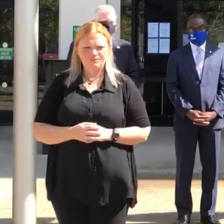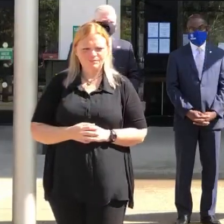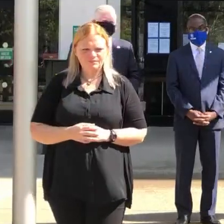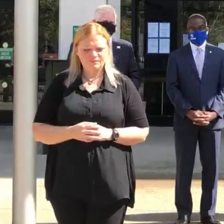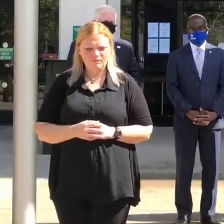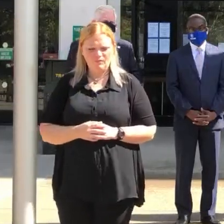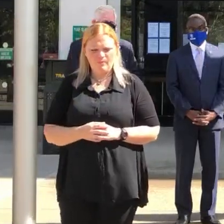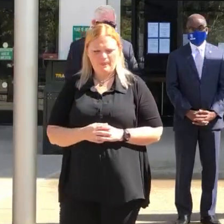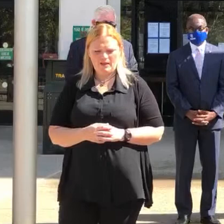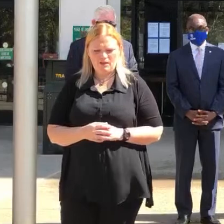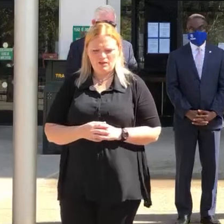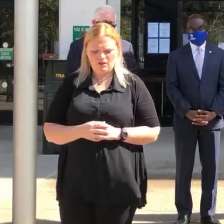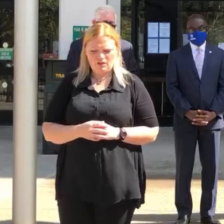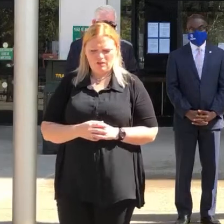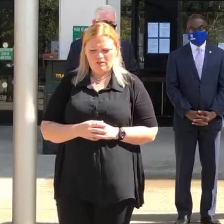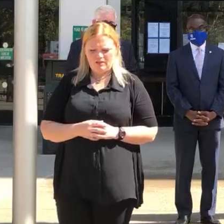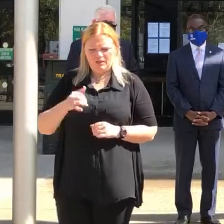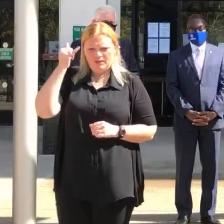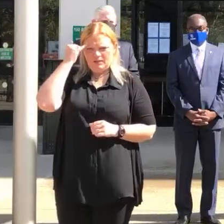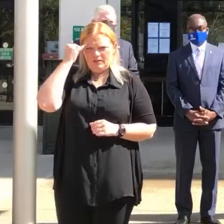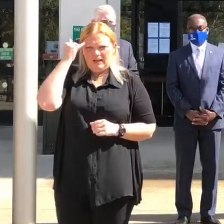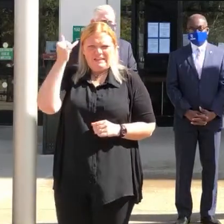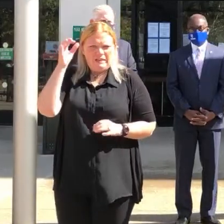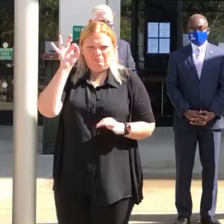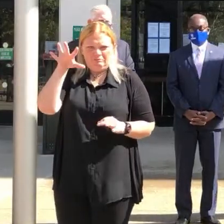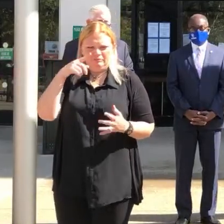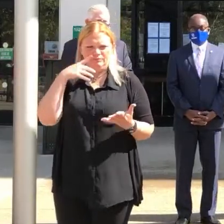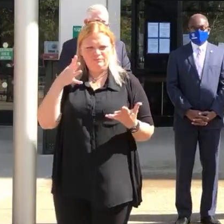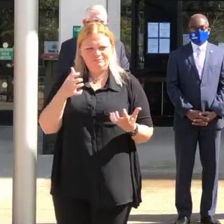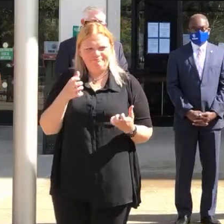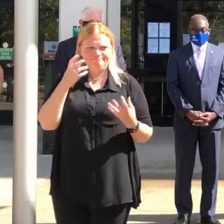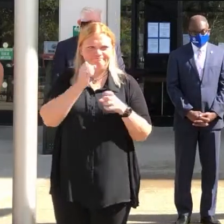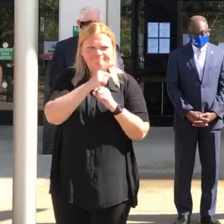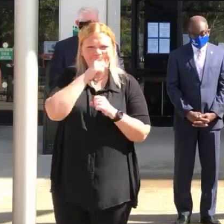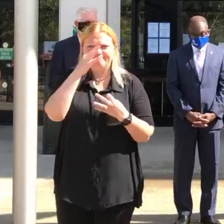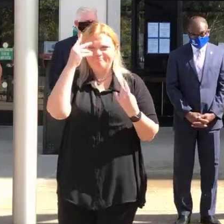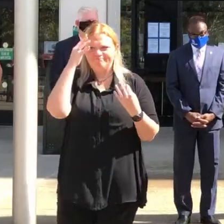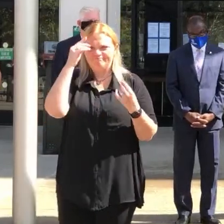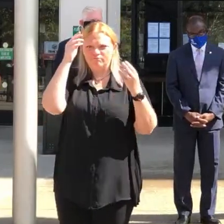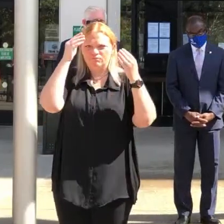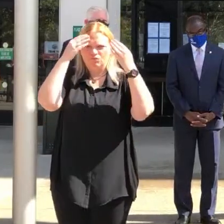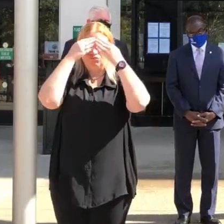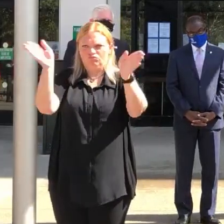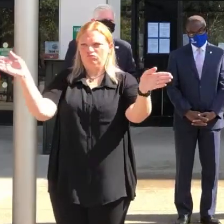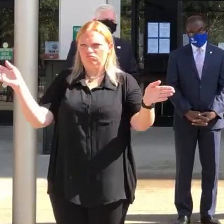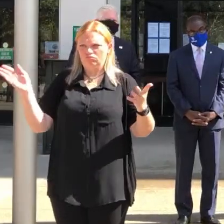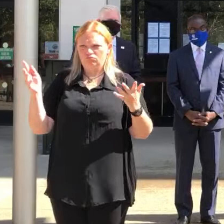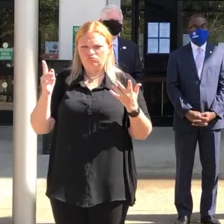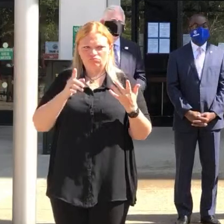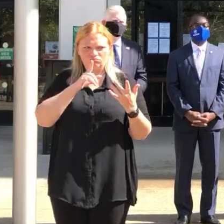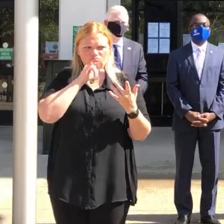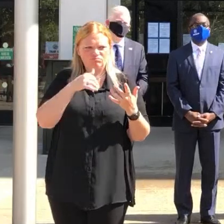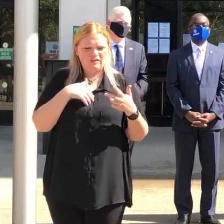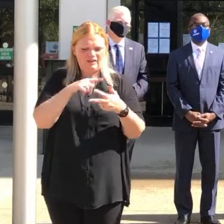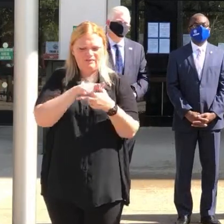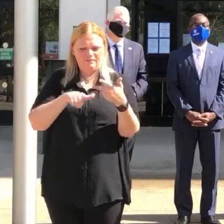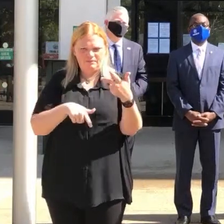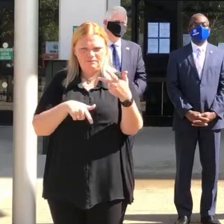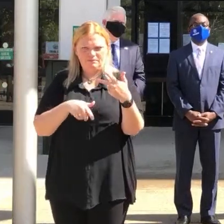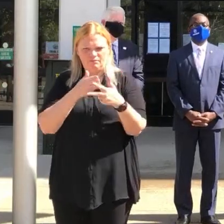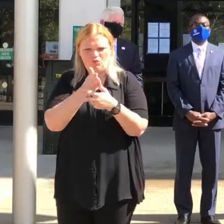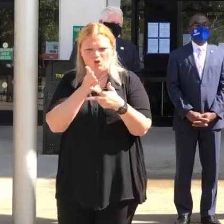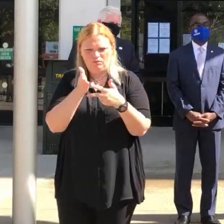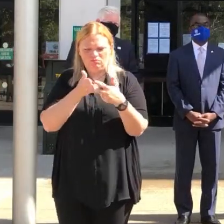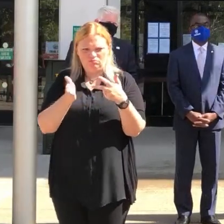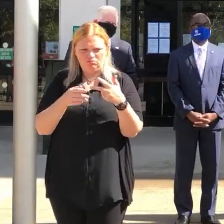the idea was we wanted to make sure that we were thinking about this very broadly, and that we actually have a three-pronged approach.